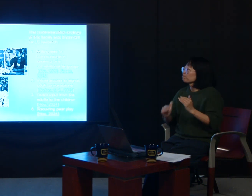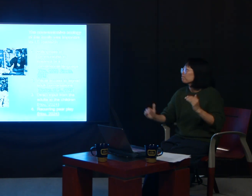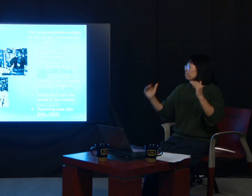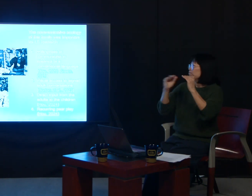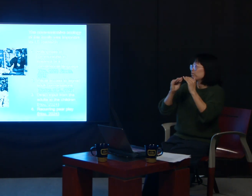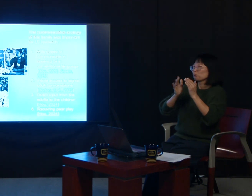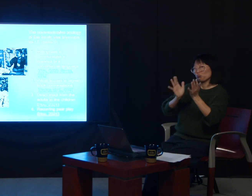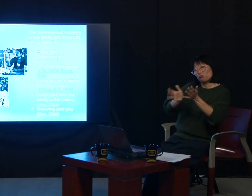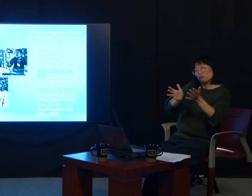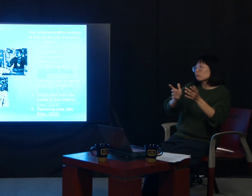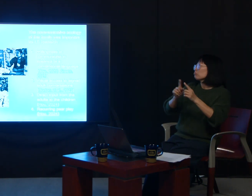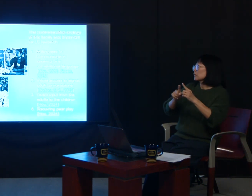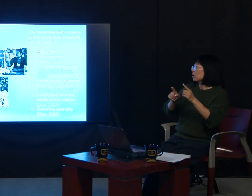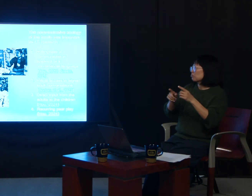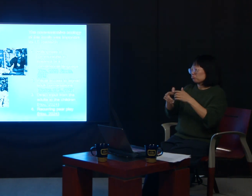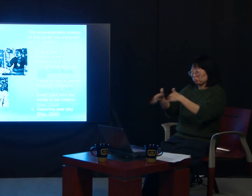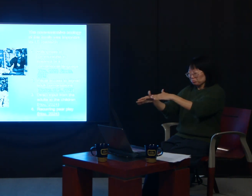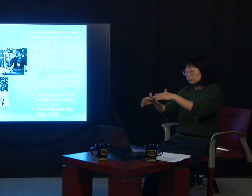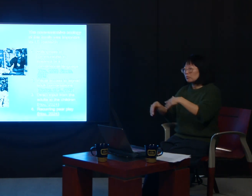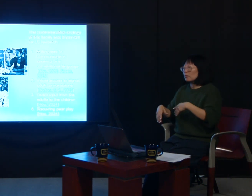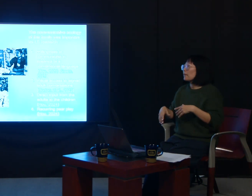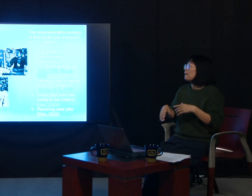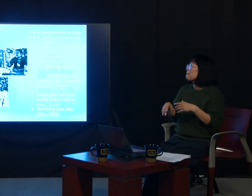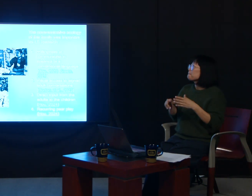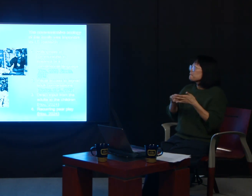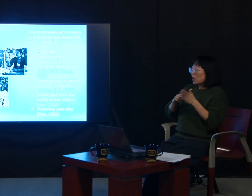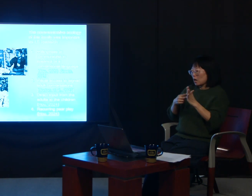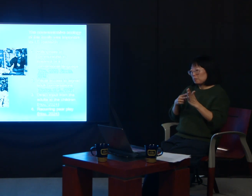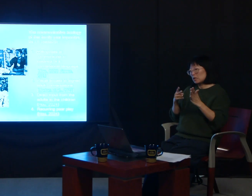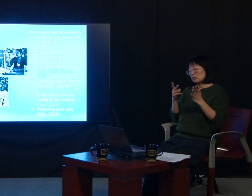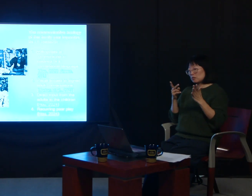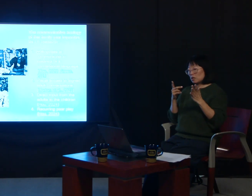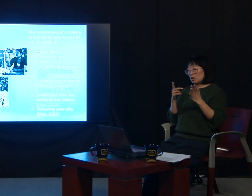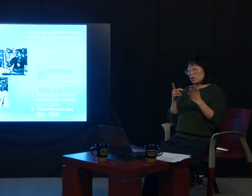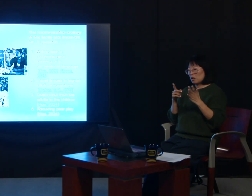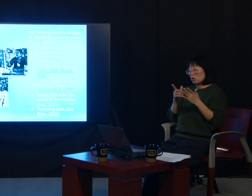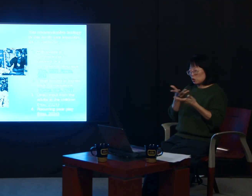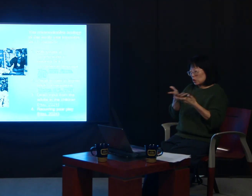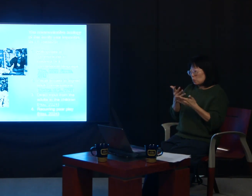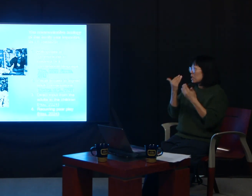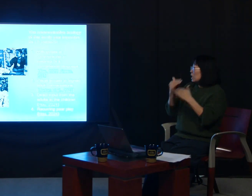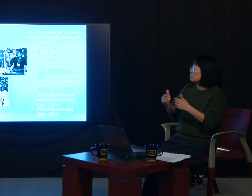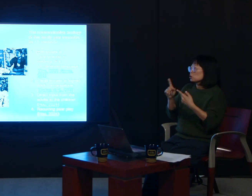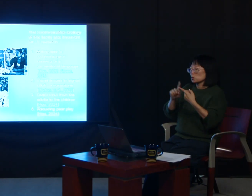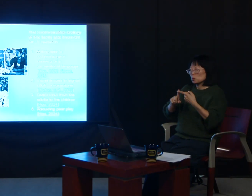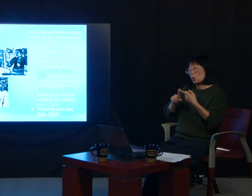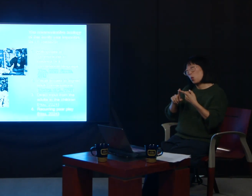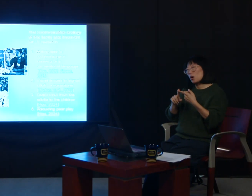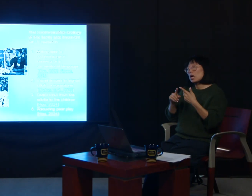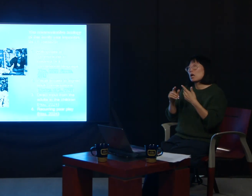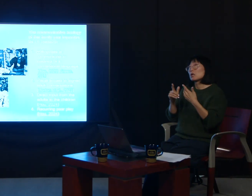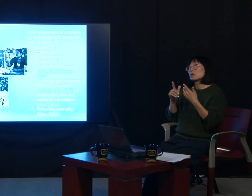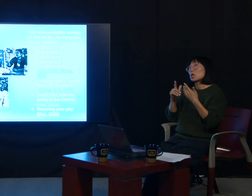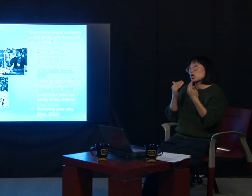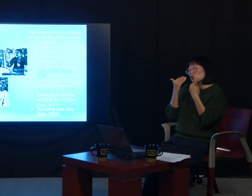enough to converse with her, they played on their own. Their interaction was limited